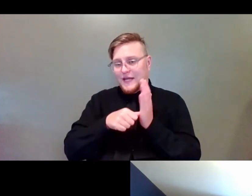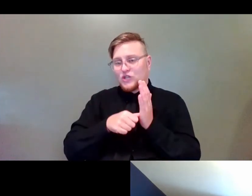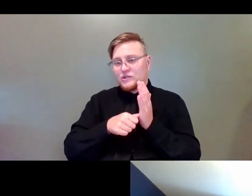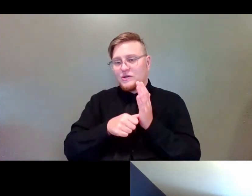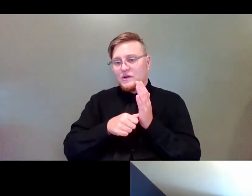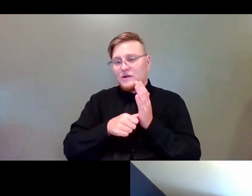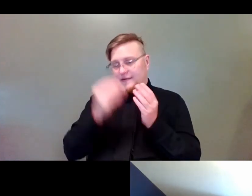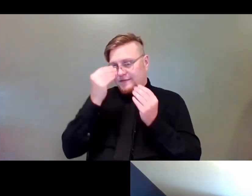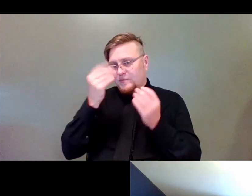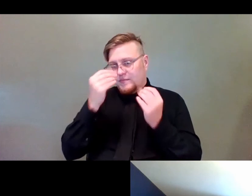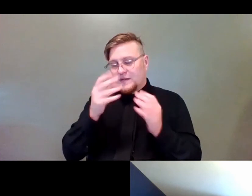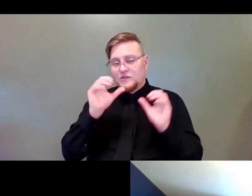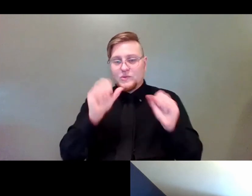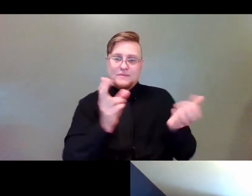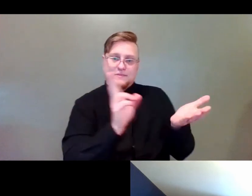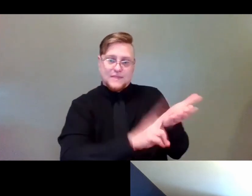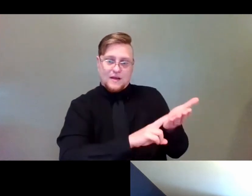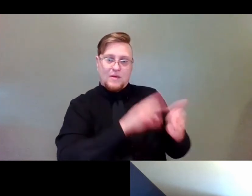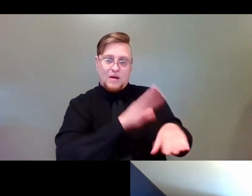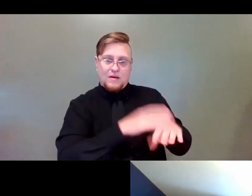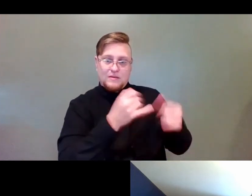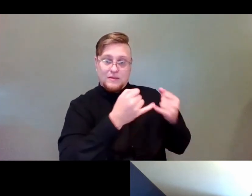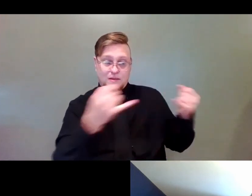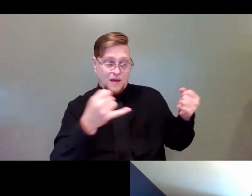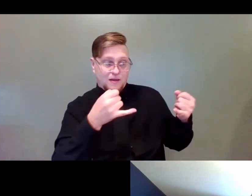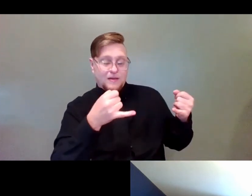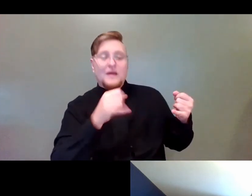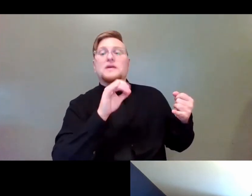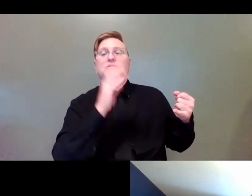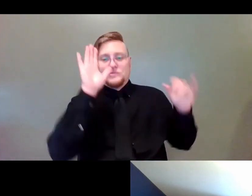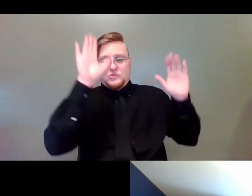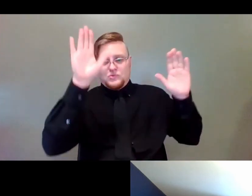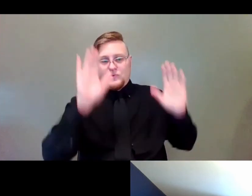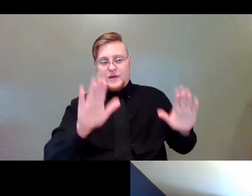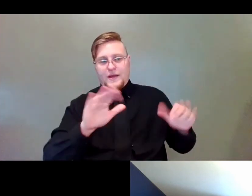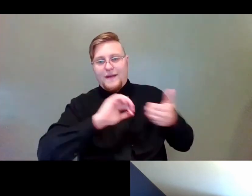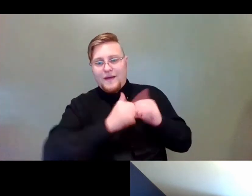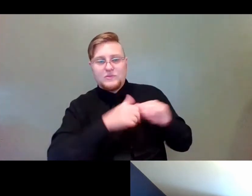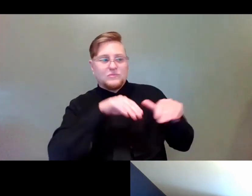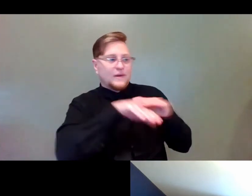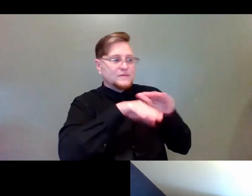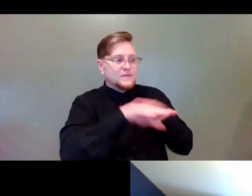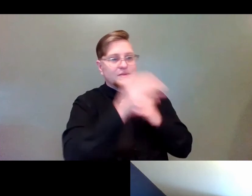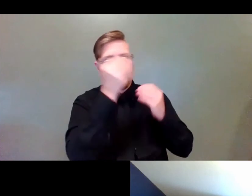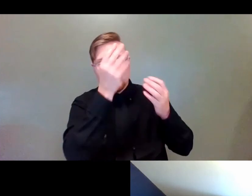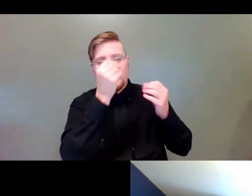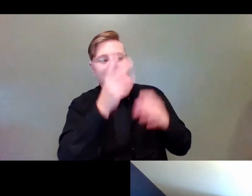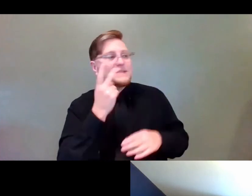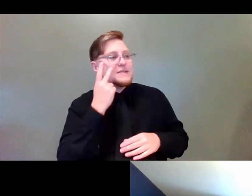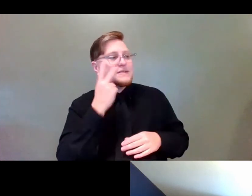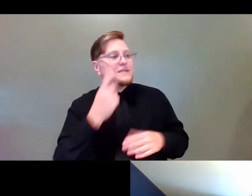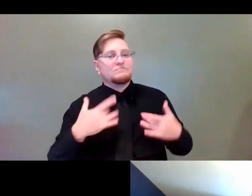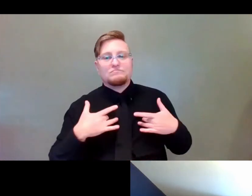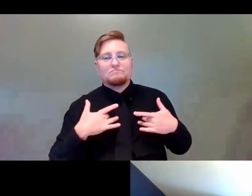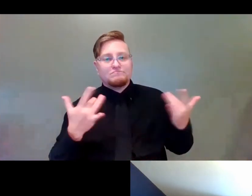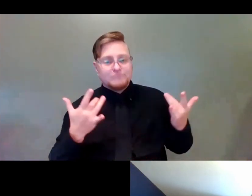website, you can sign up for that. And that's also just a great way to always see what's going on. And again,